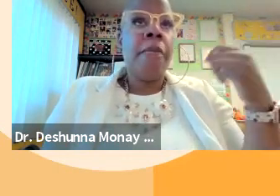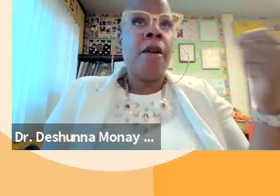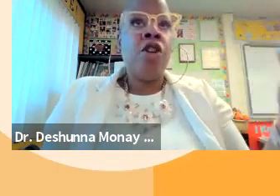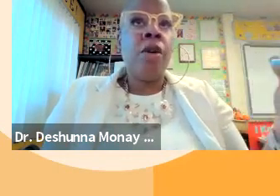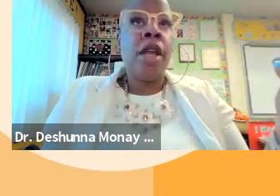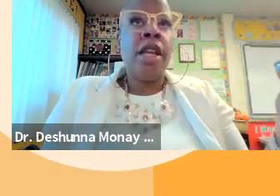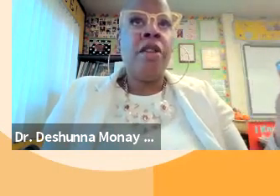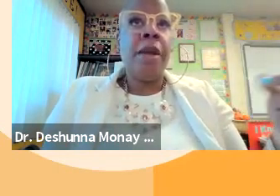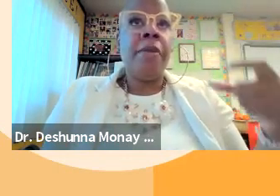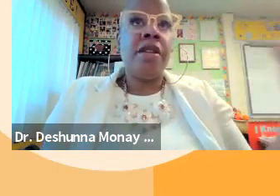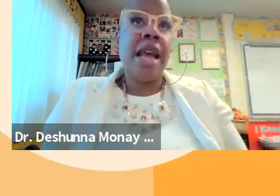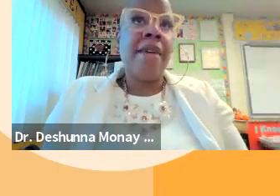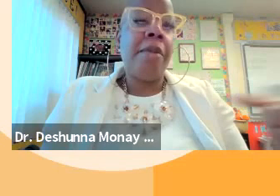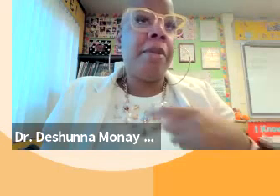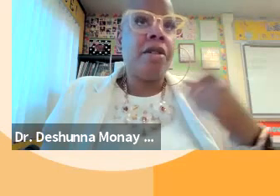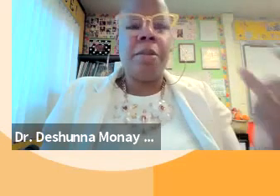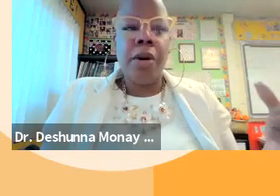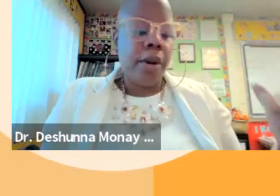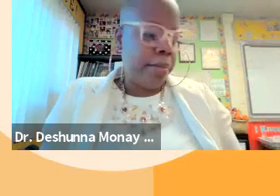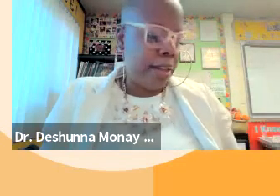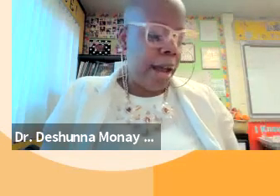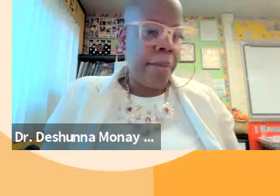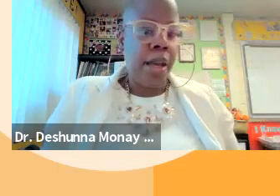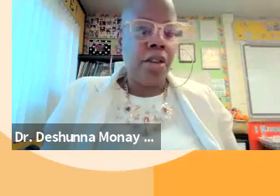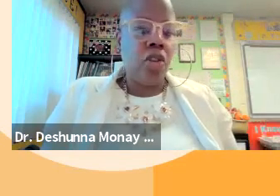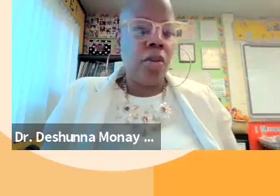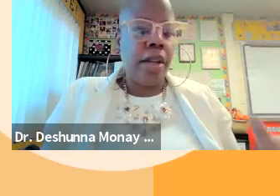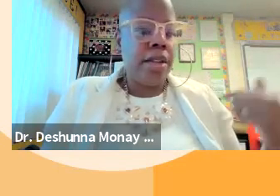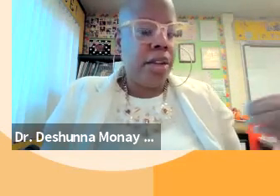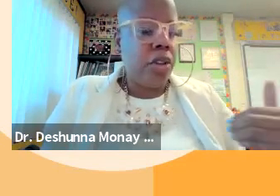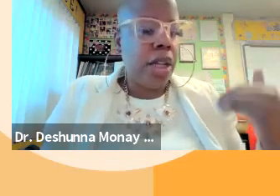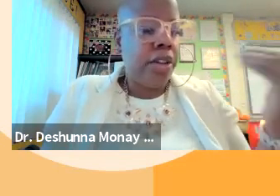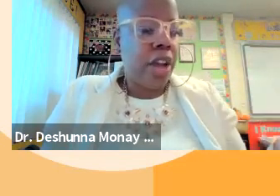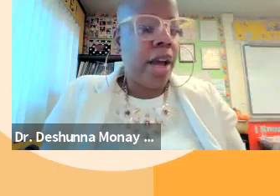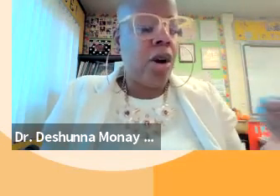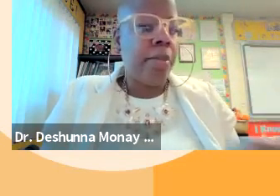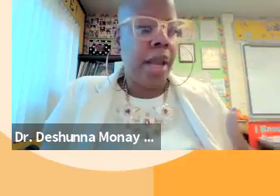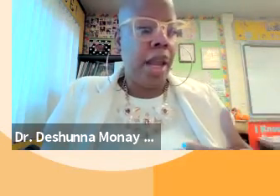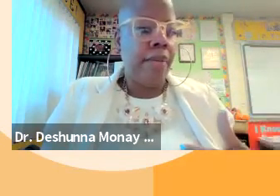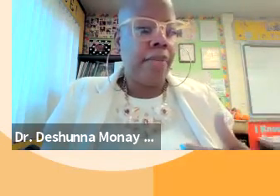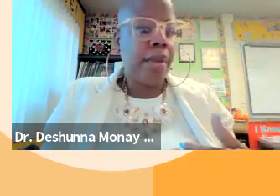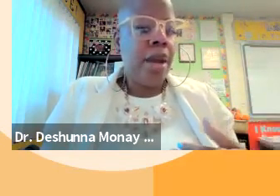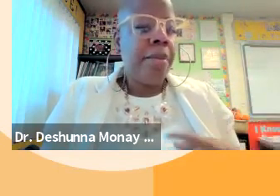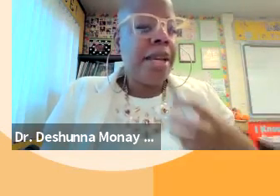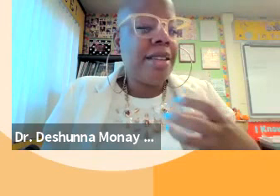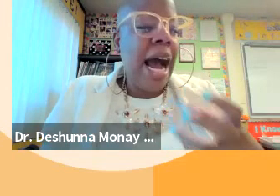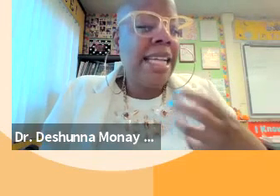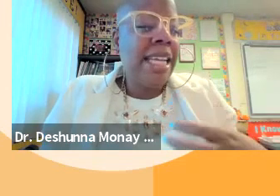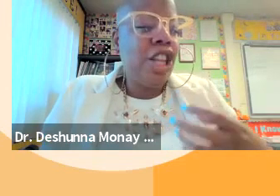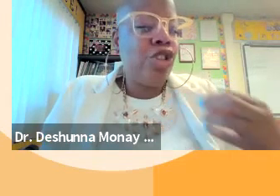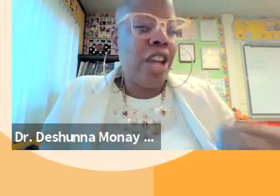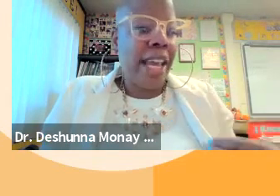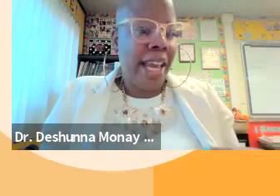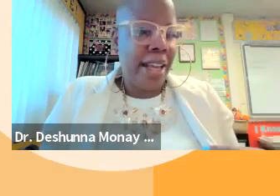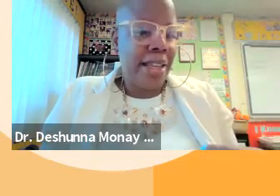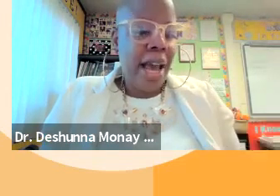or, these people, the staff members and the programs that I'm in, to intentionally check on me because I